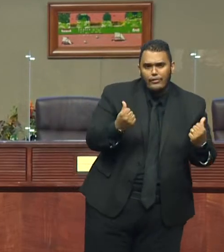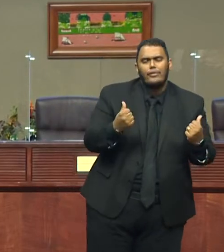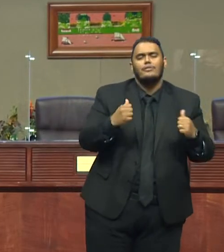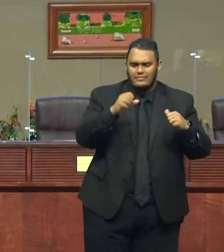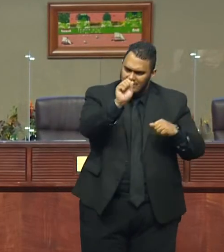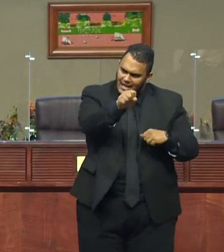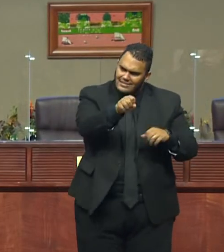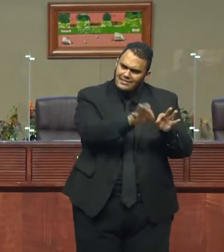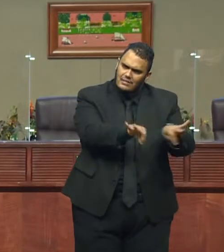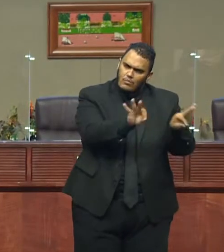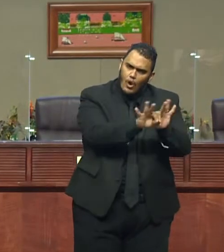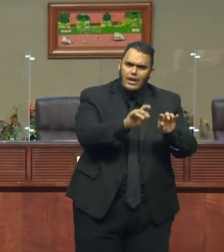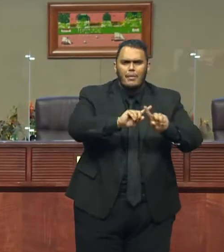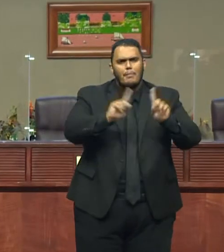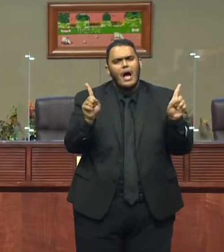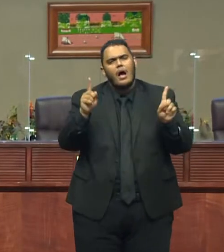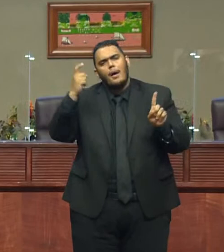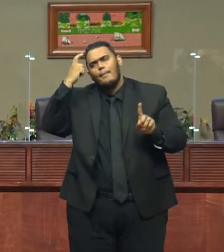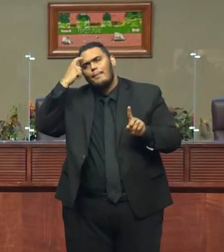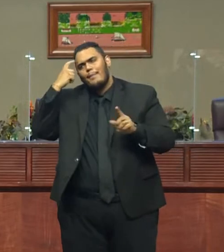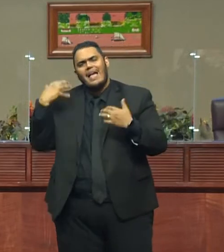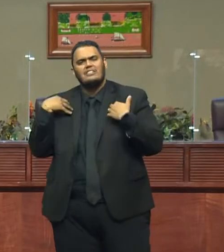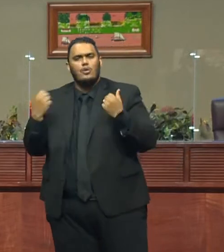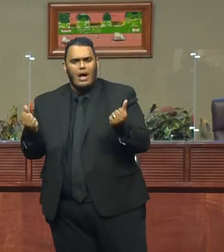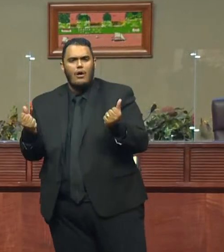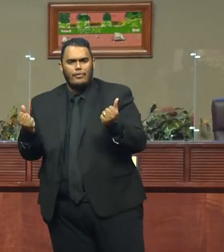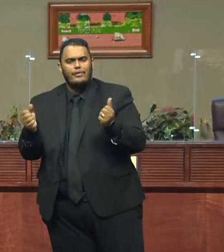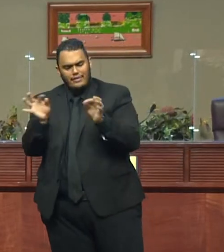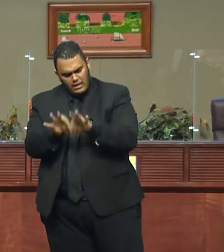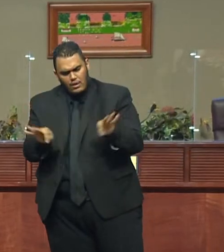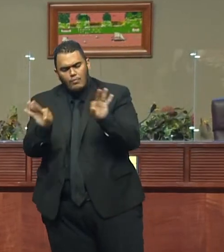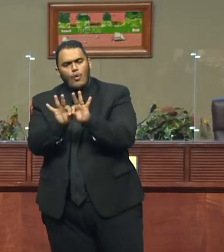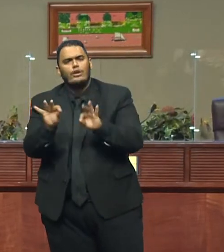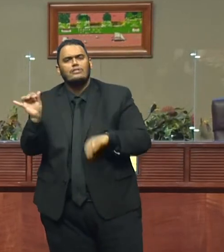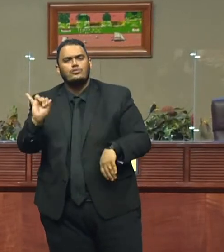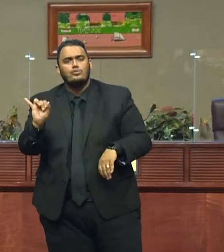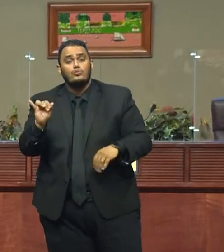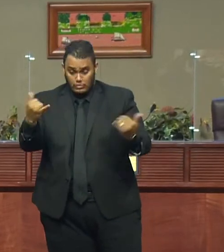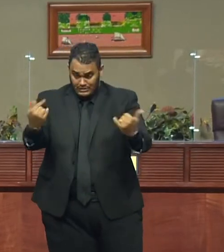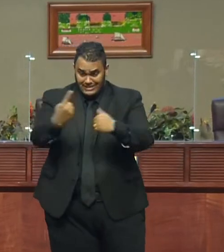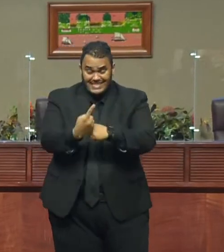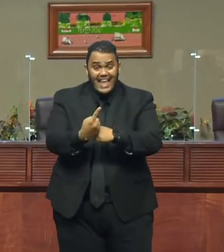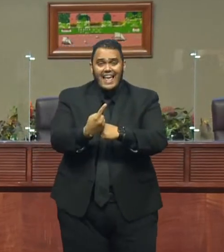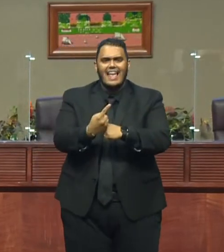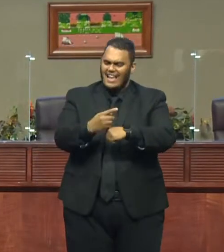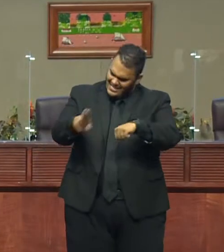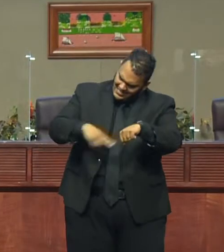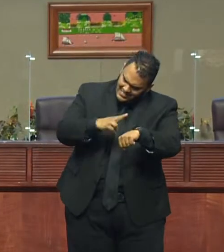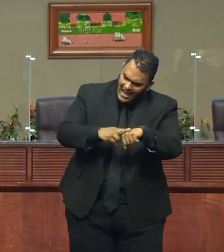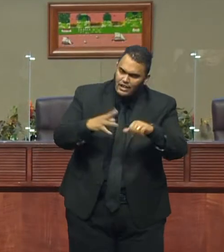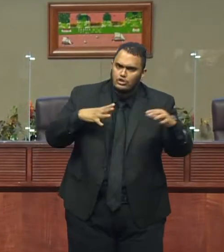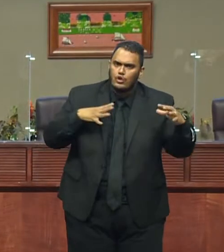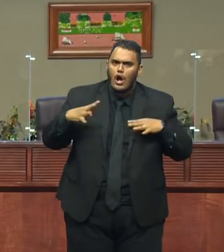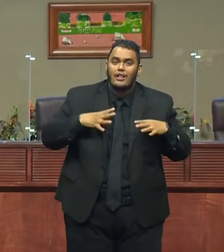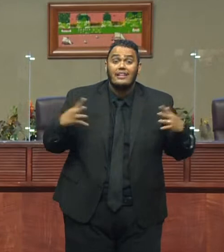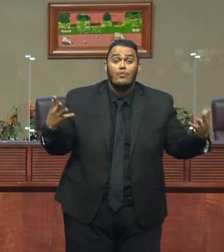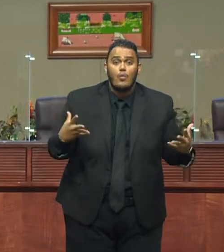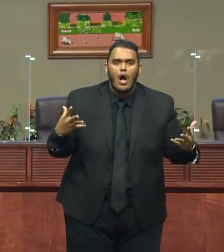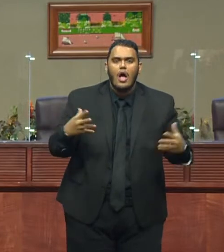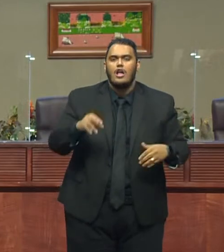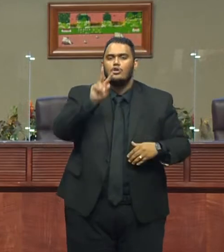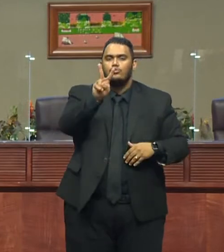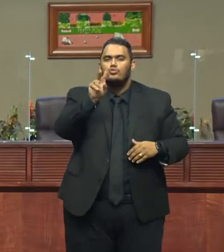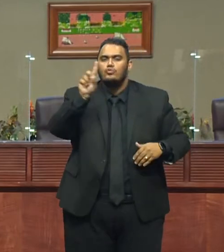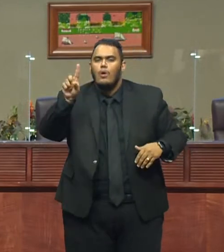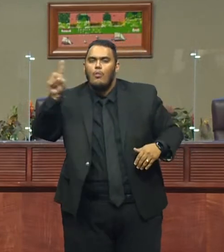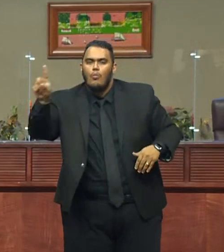health. Today is National 211 Day, and I want to remind residents that assistance from the Heart